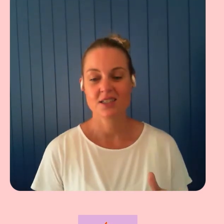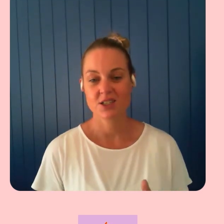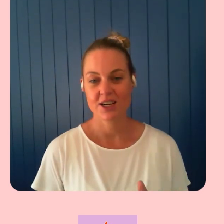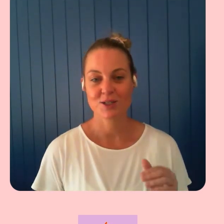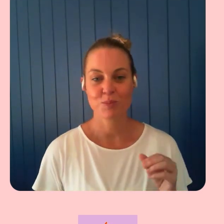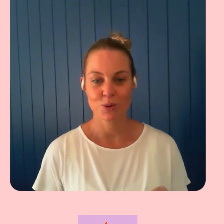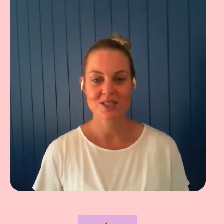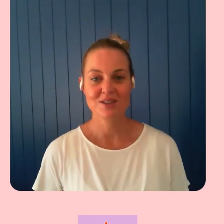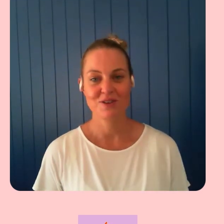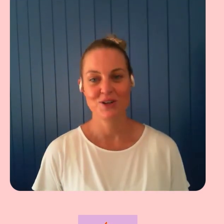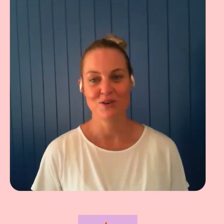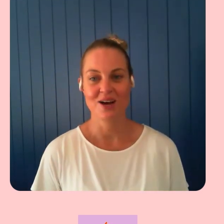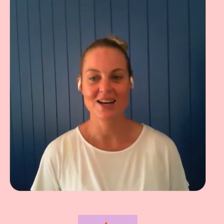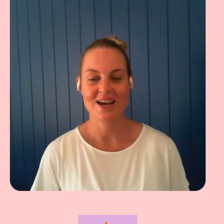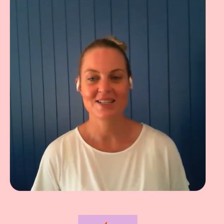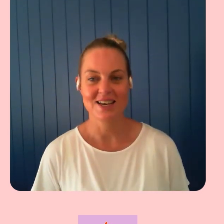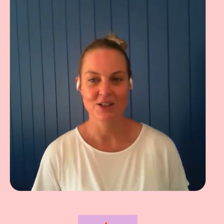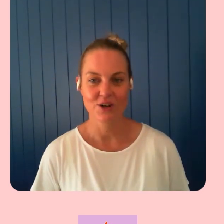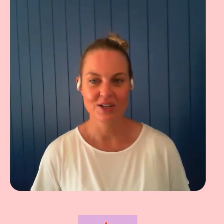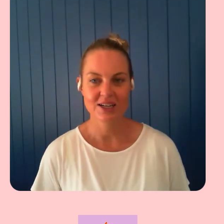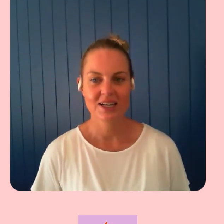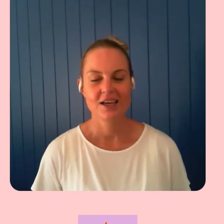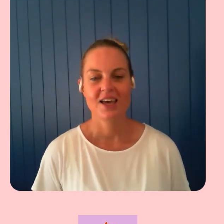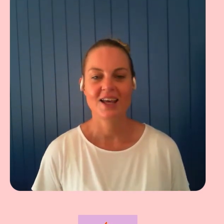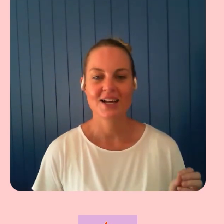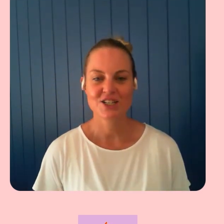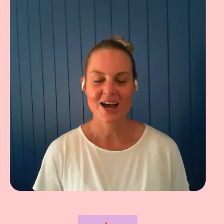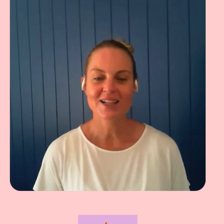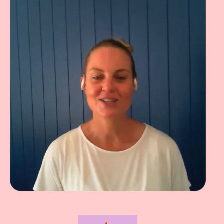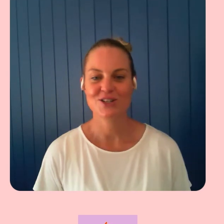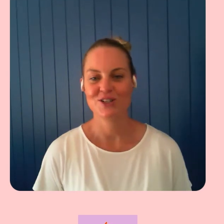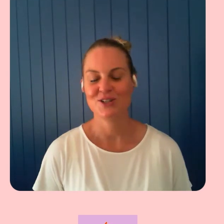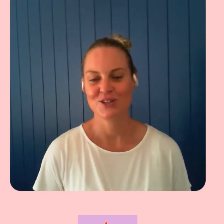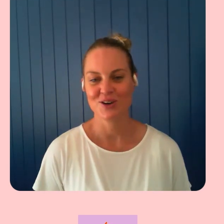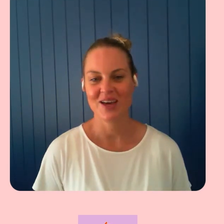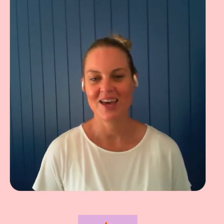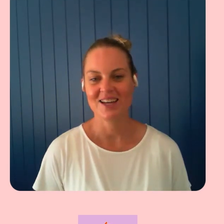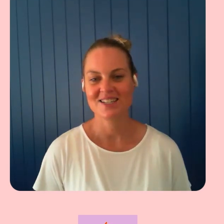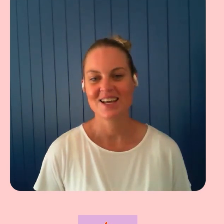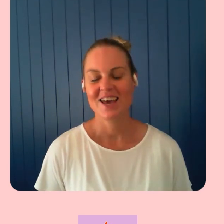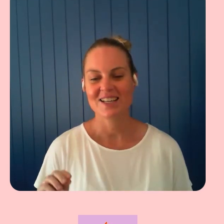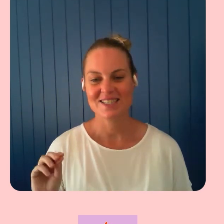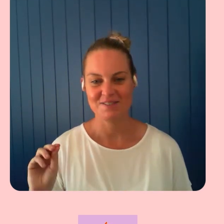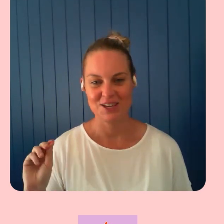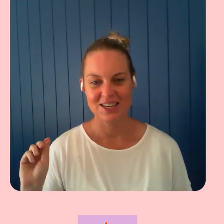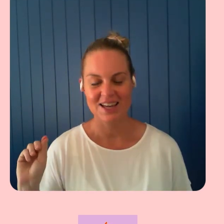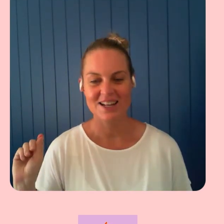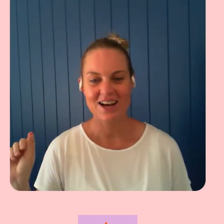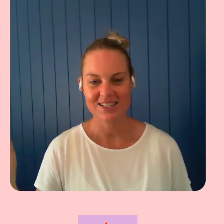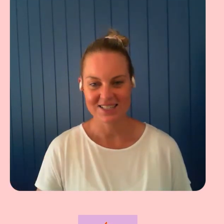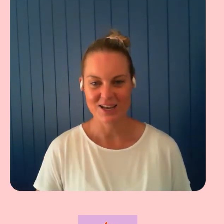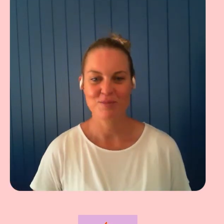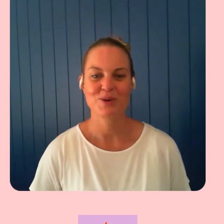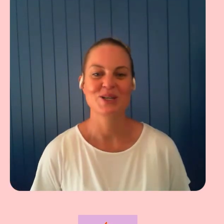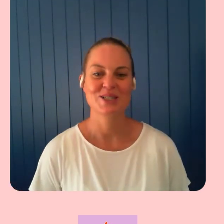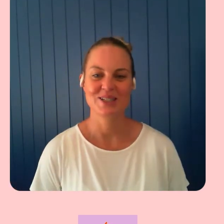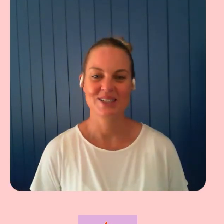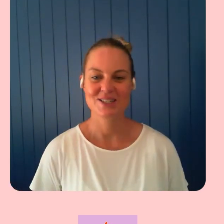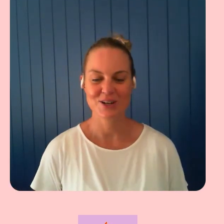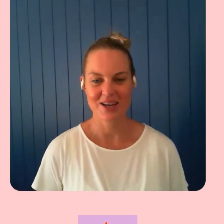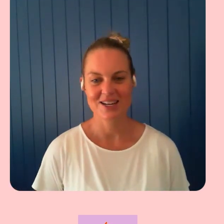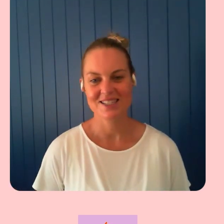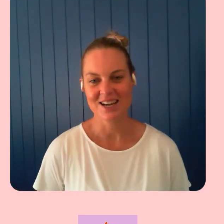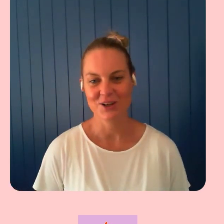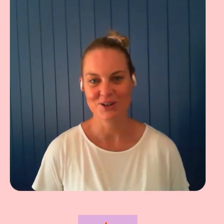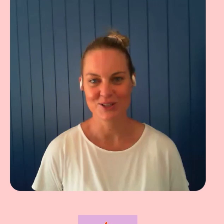the video right now to download it, and I challenge you to go ahead and see if you can get a second person to go ahead and download it